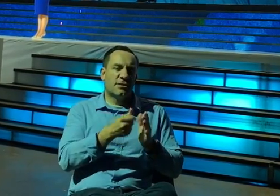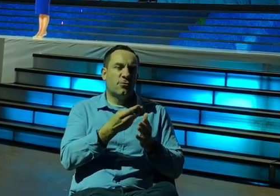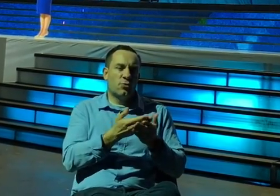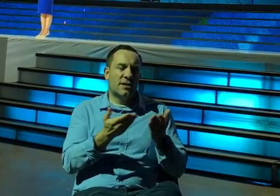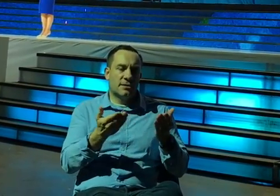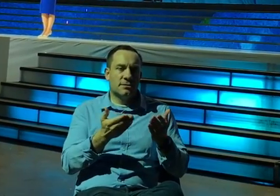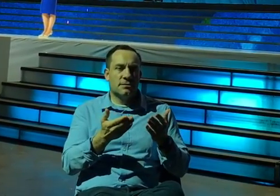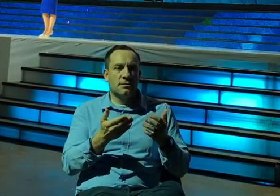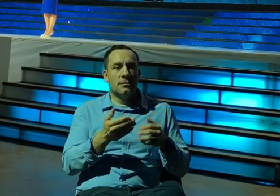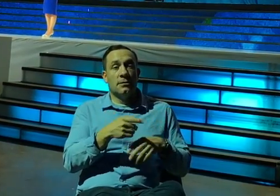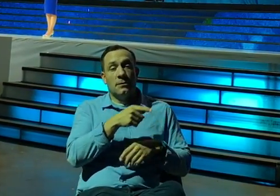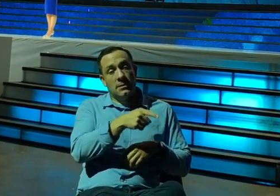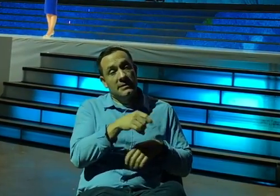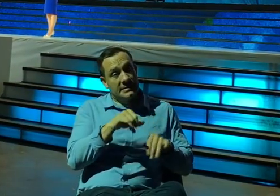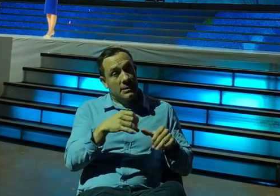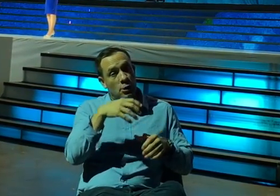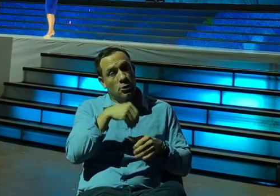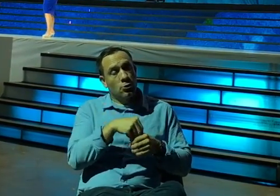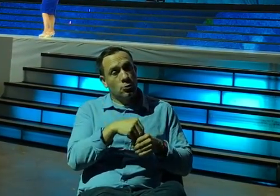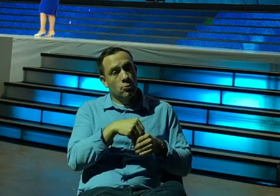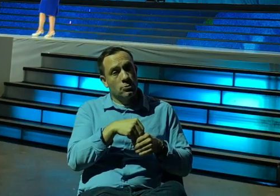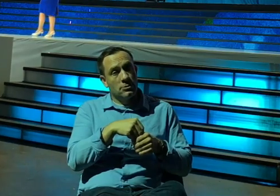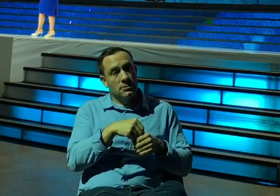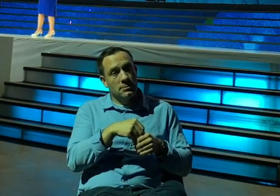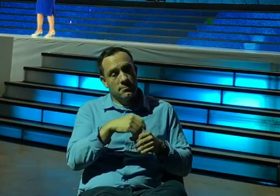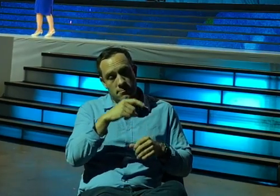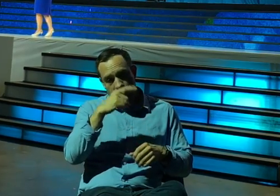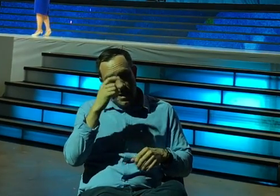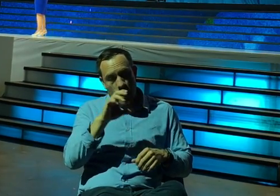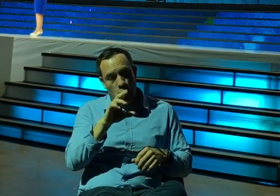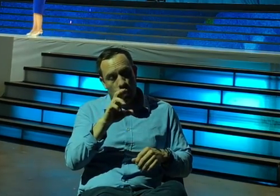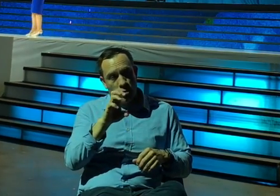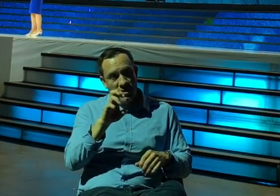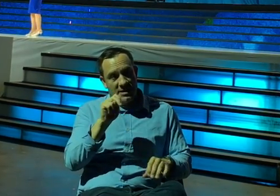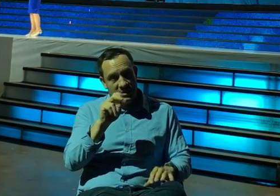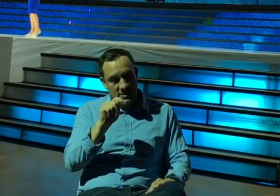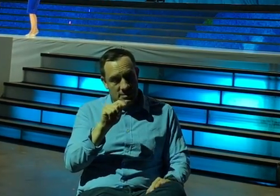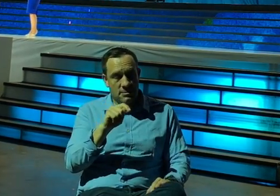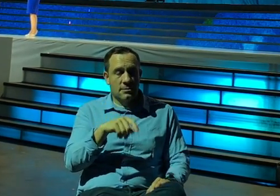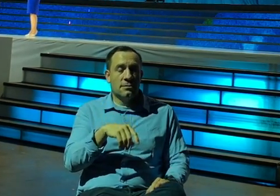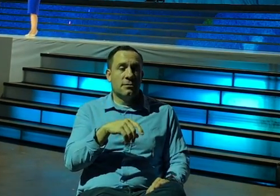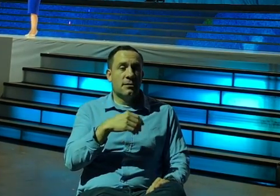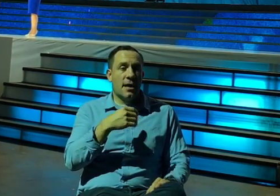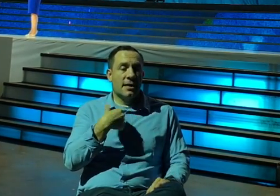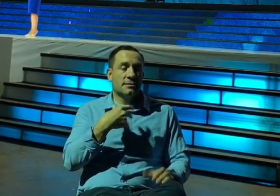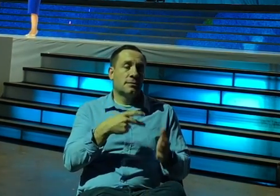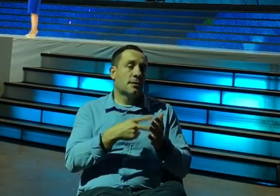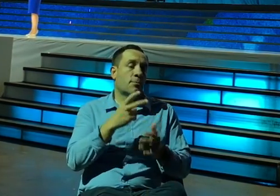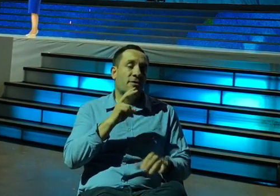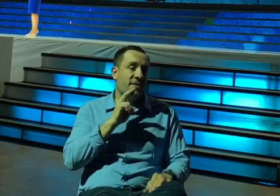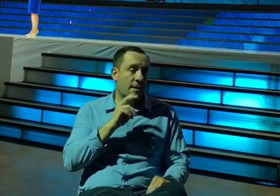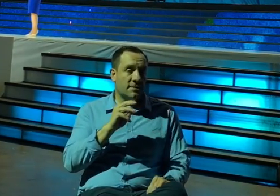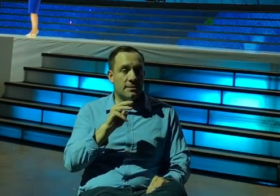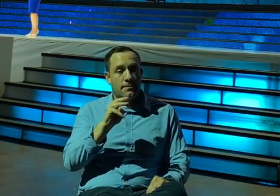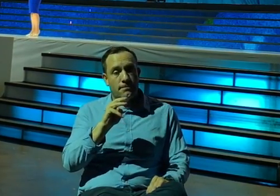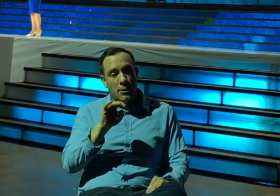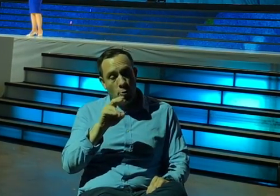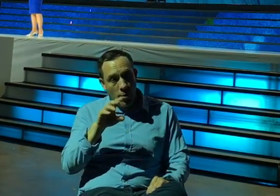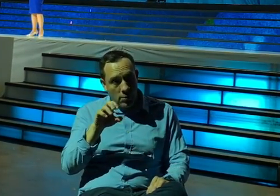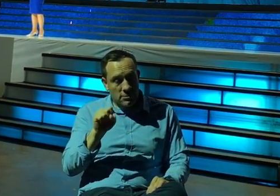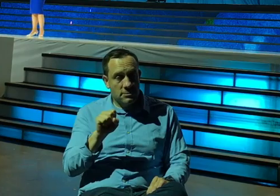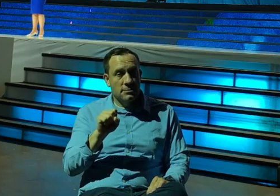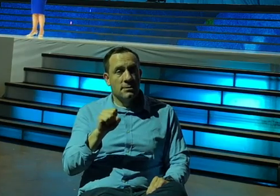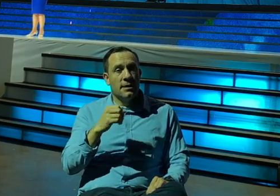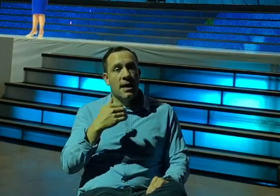X Factor Plus still includes aloe and blackcurrant. X Factor Plus has double the vitamins and minerals. X Factor Plus